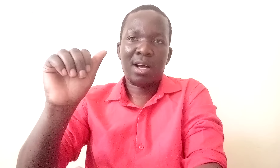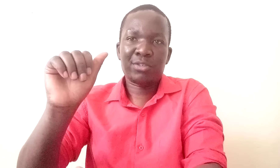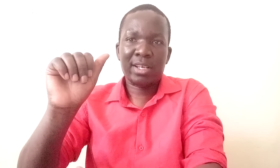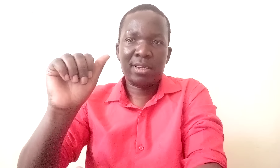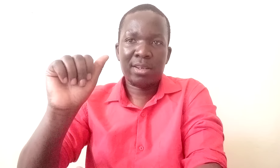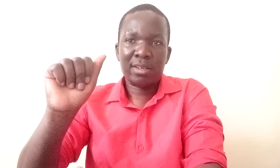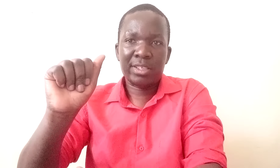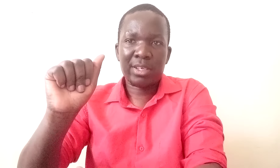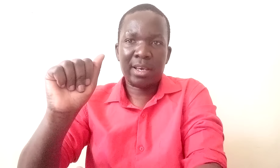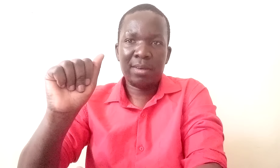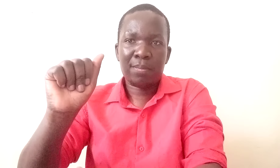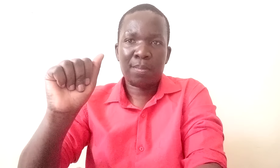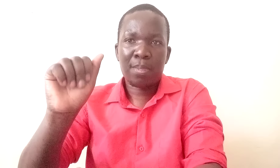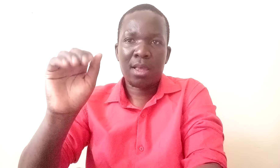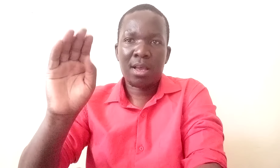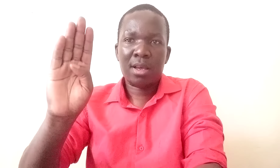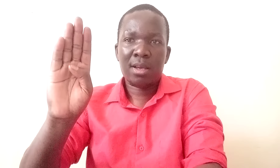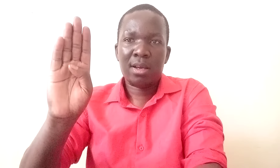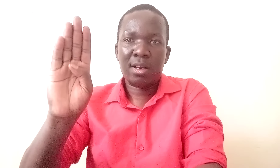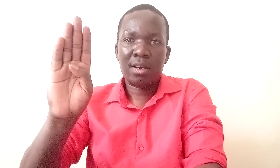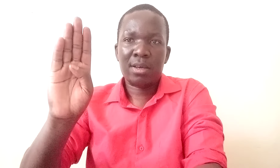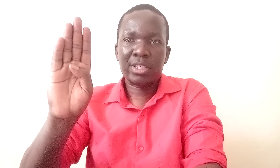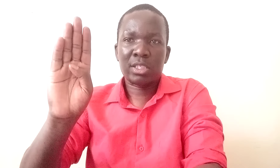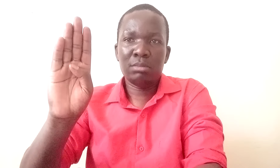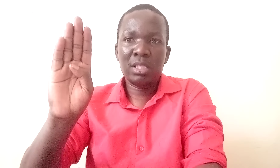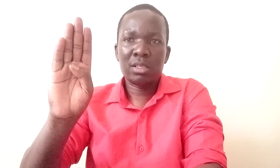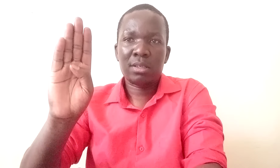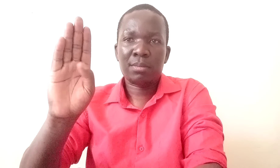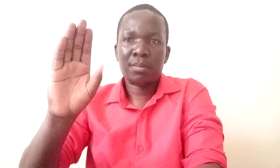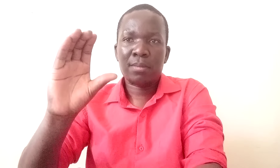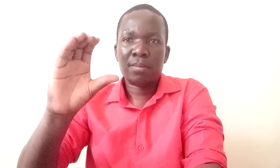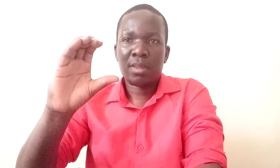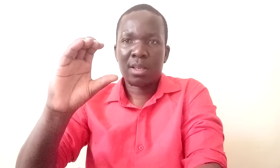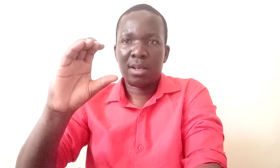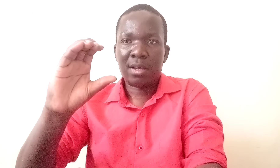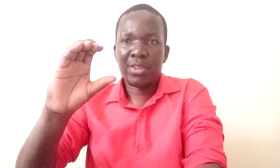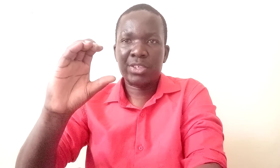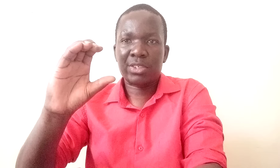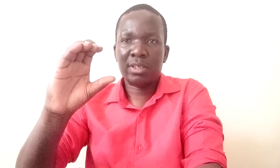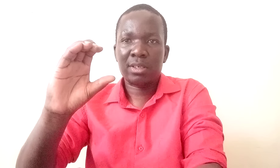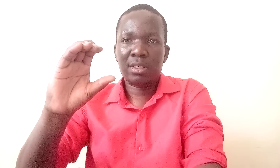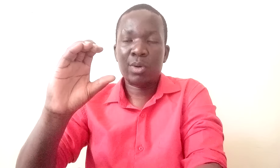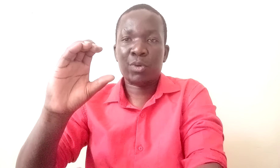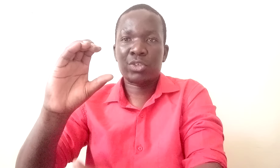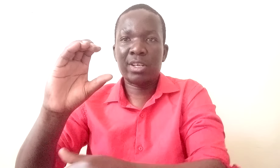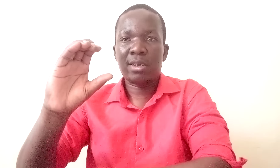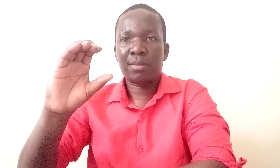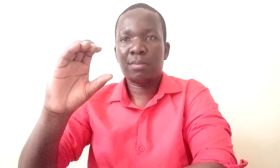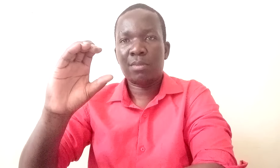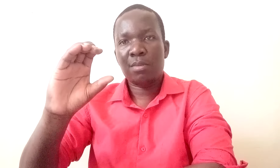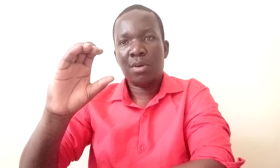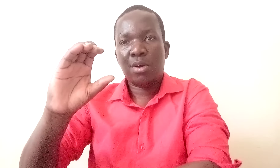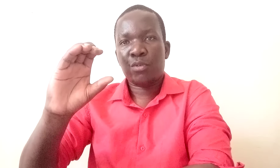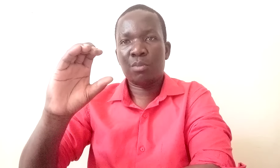said this is A, this is B, this is C. We proceed. From C